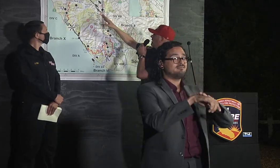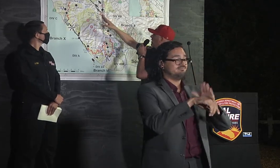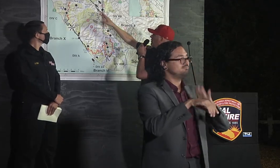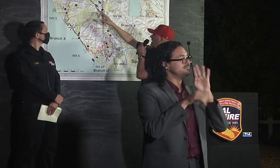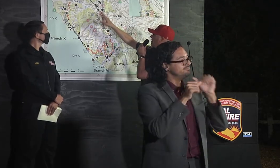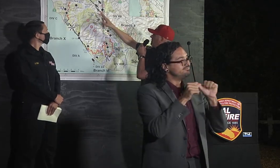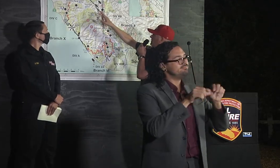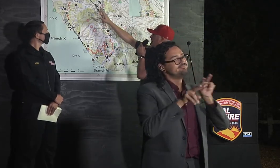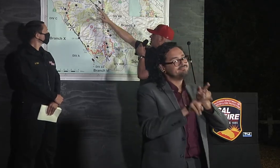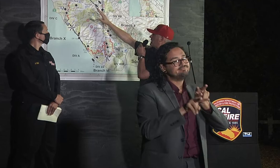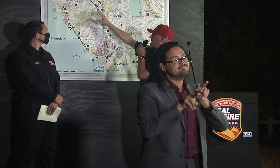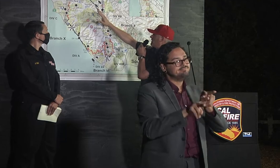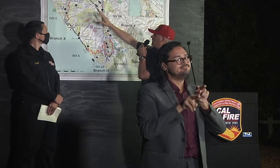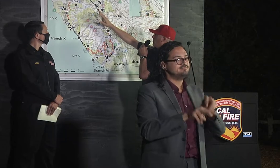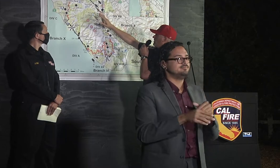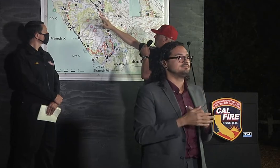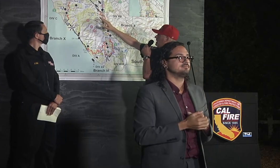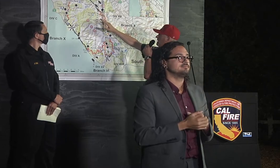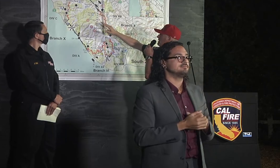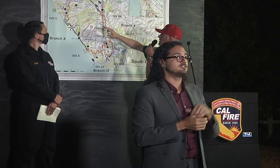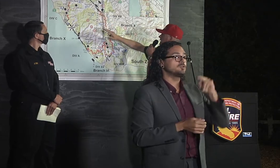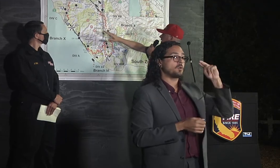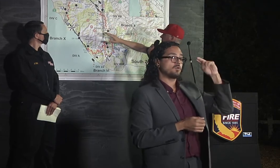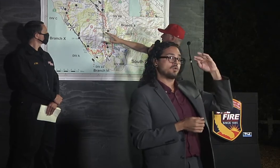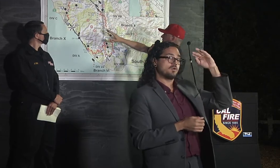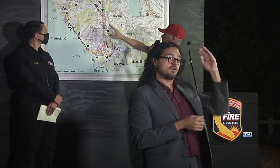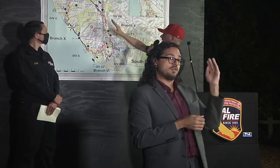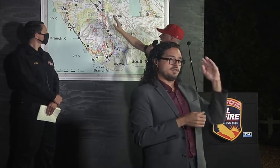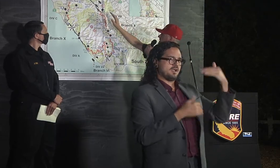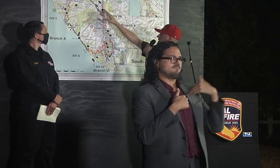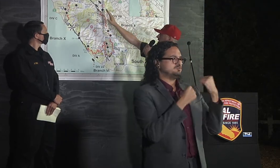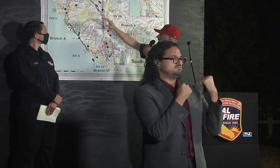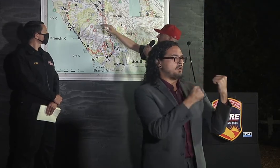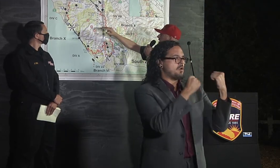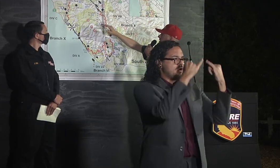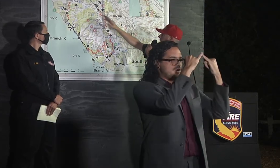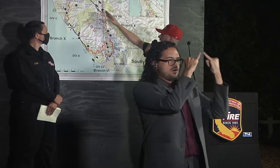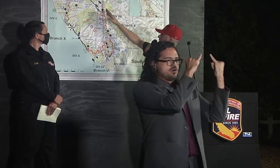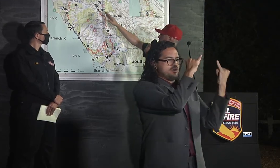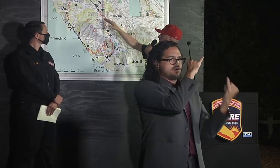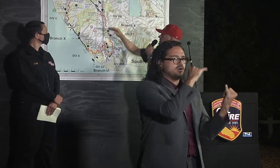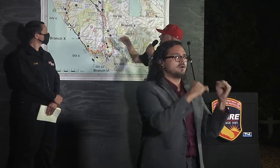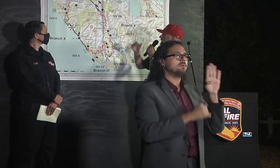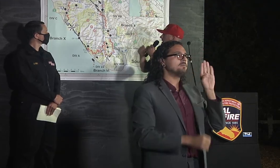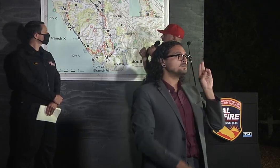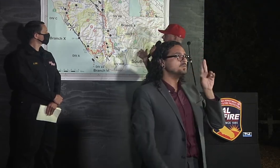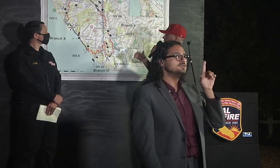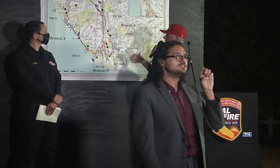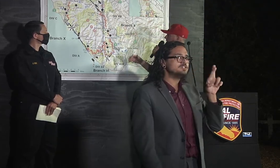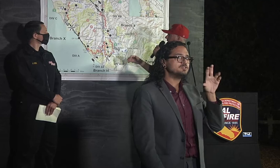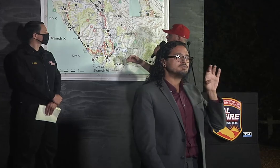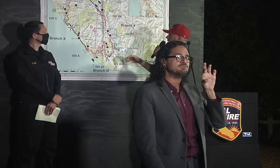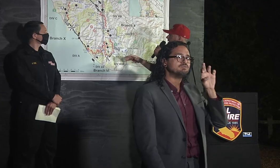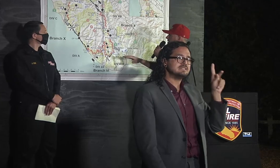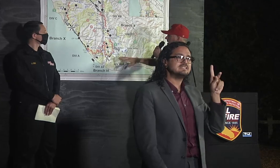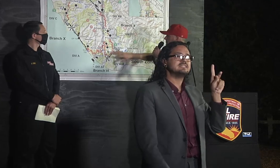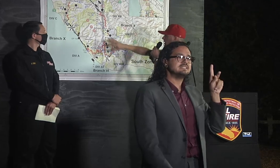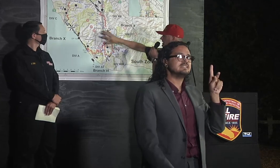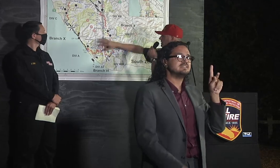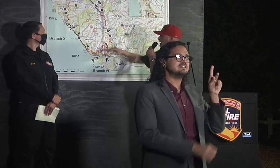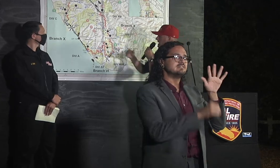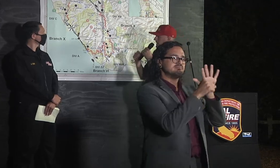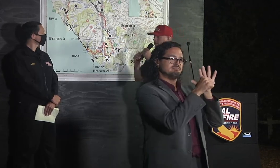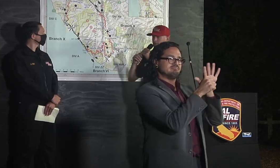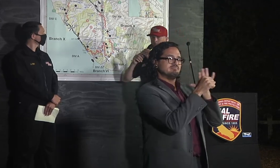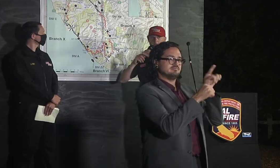fire, all the way up past the north of Boulder Creek, and tying into our division kilo up there. The